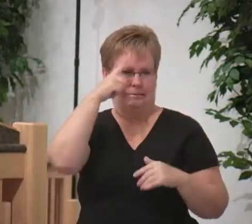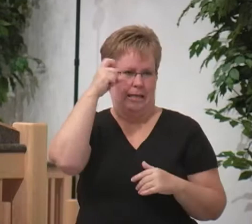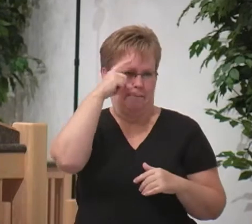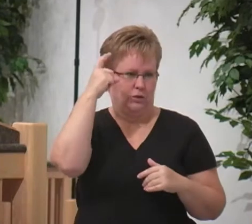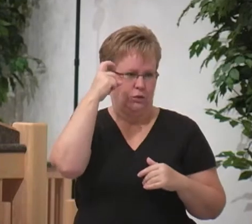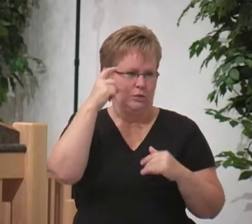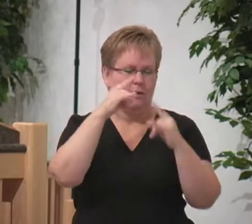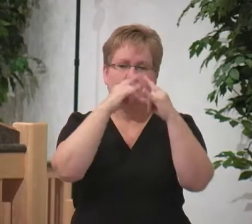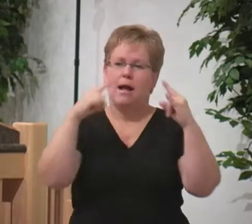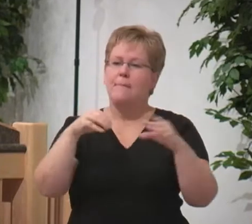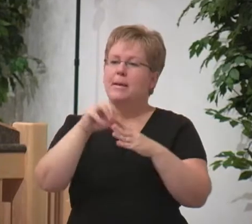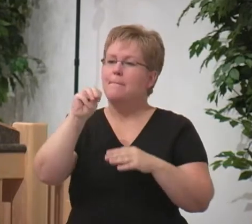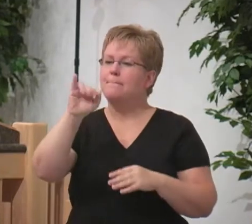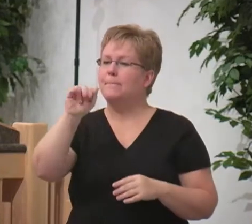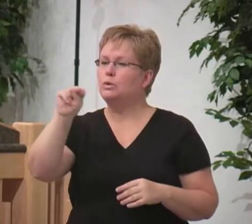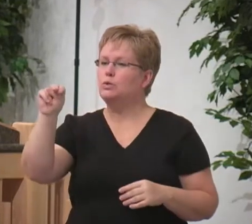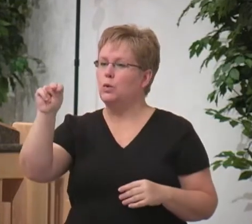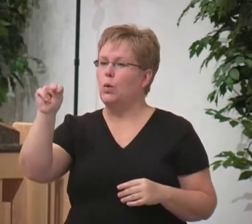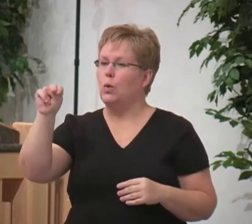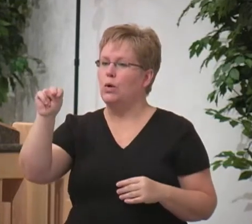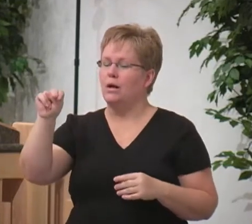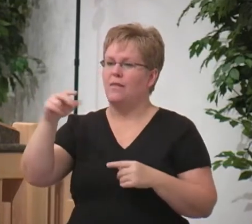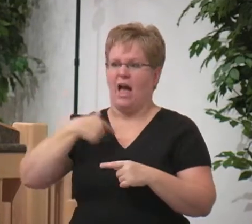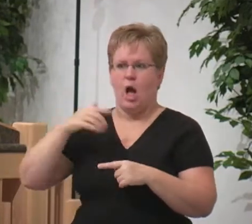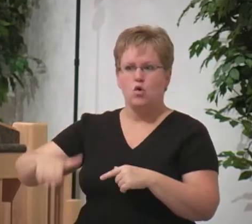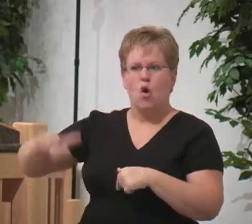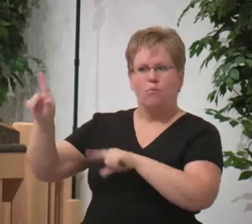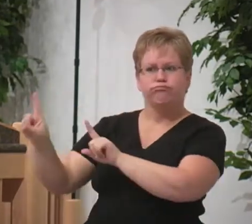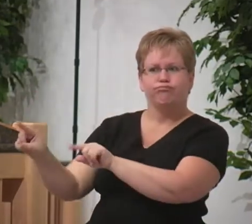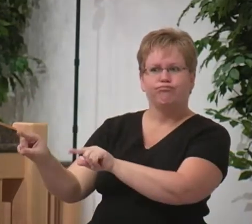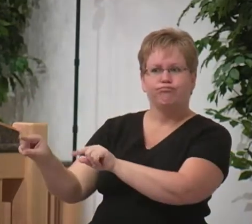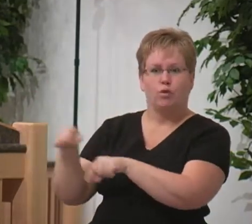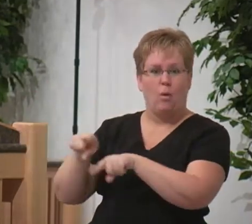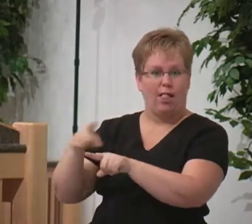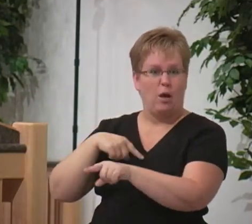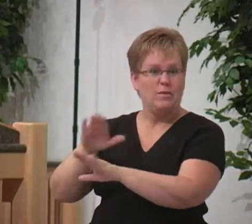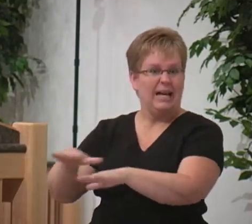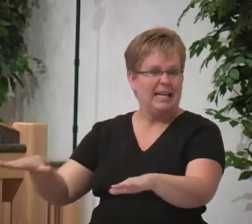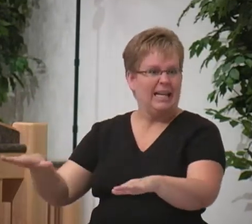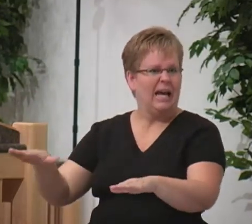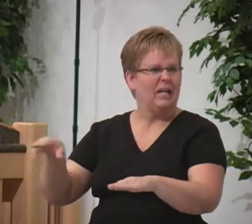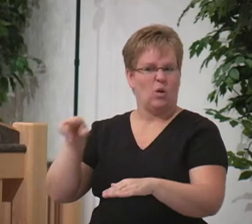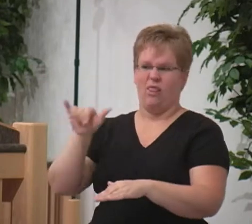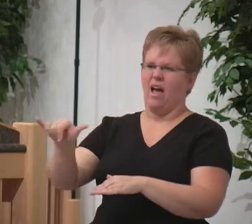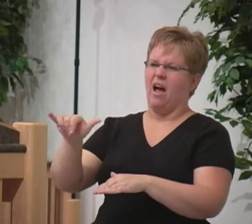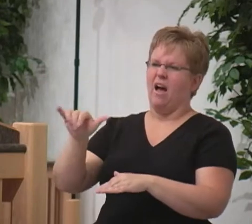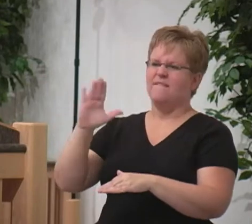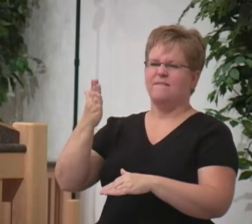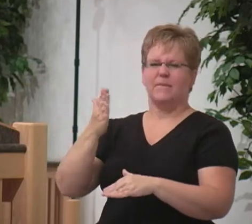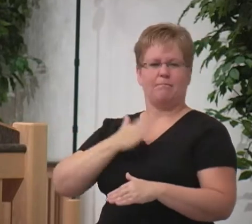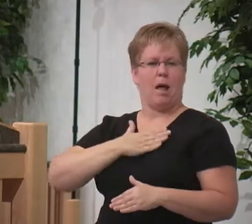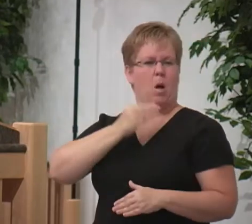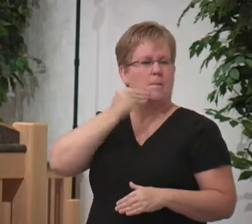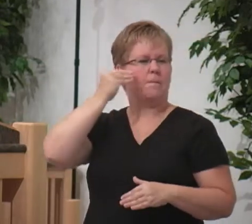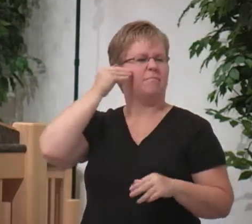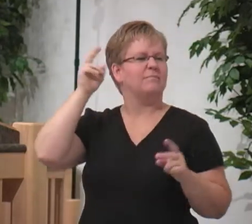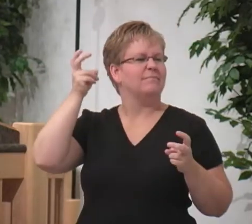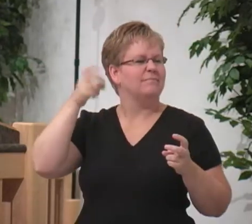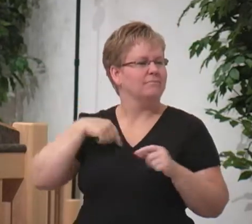camp in Minnesota. This was the camp that I grew up going to as a kid, so it was a place that felt really familiar to me. But